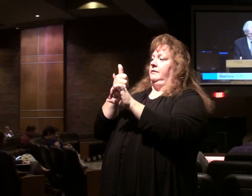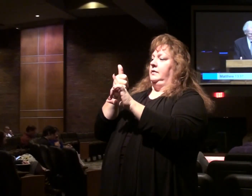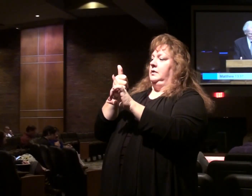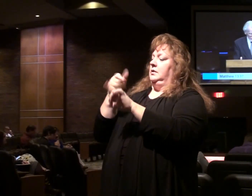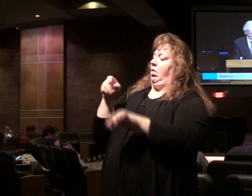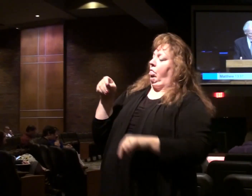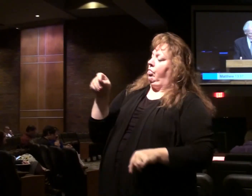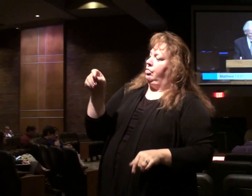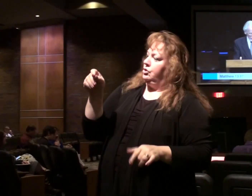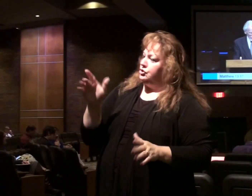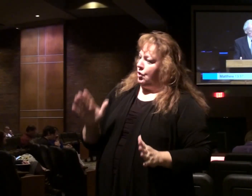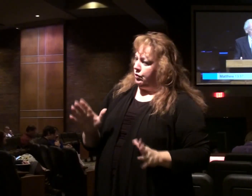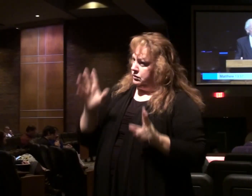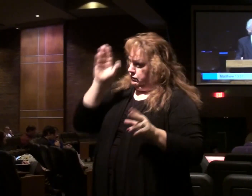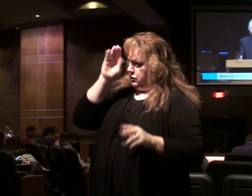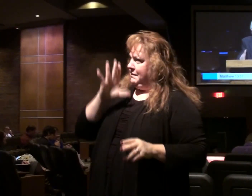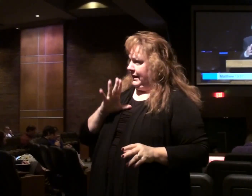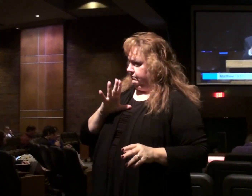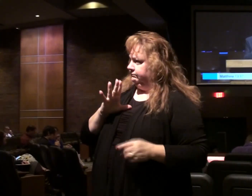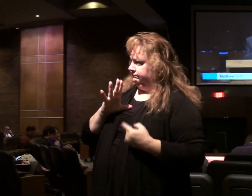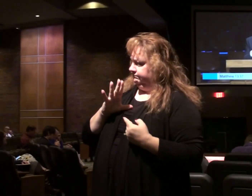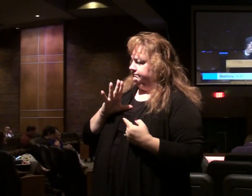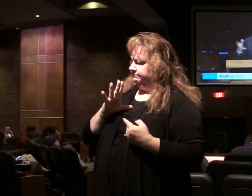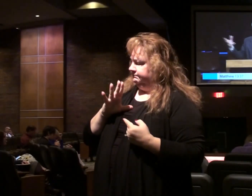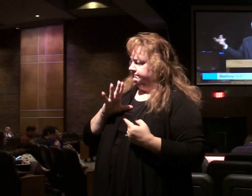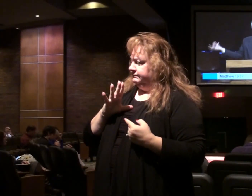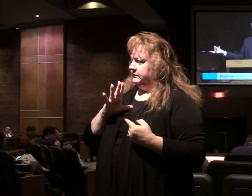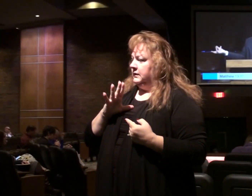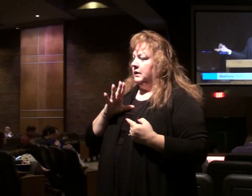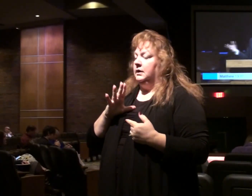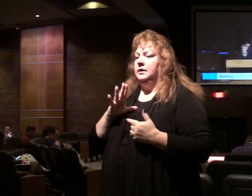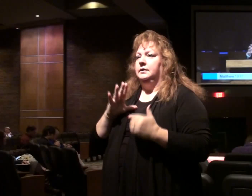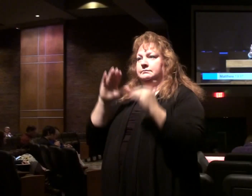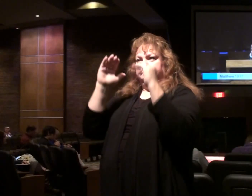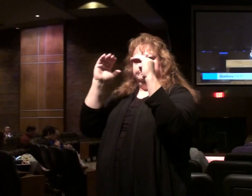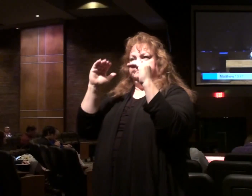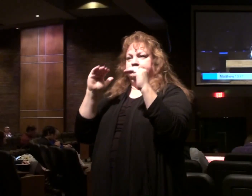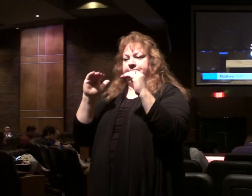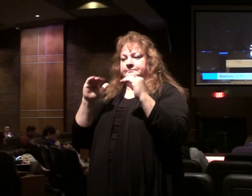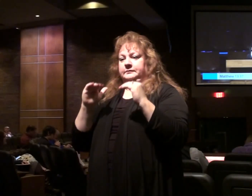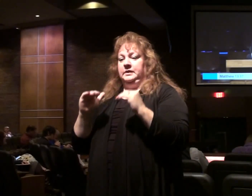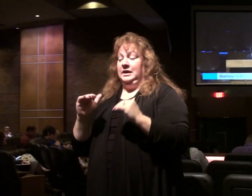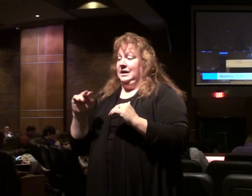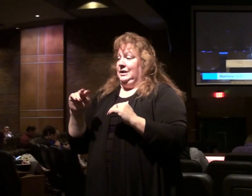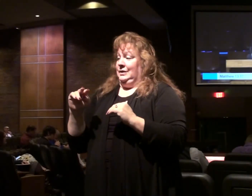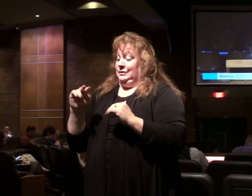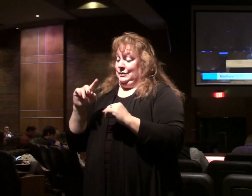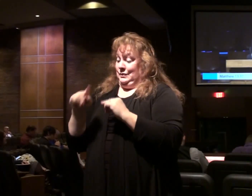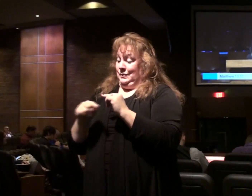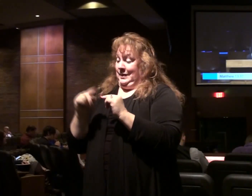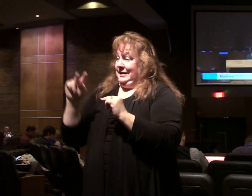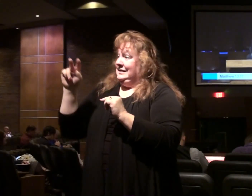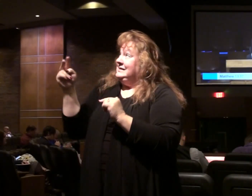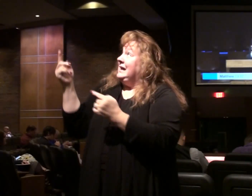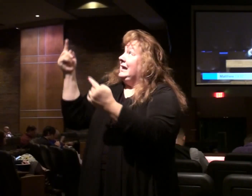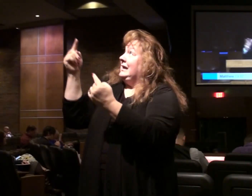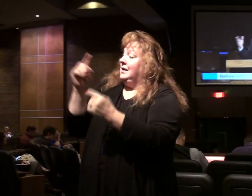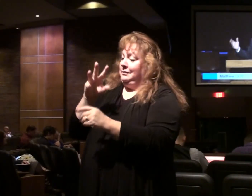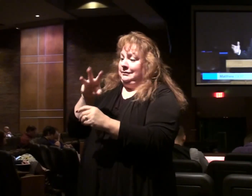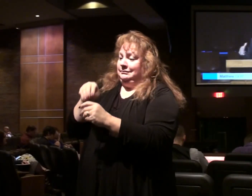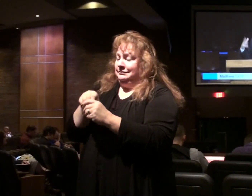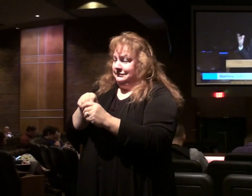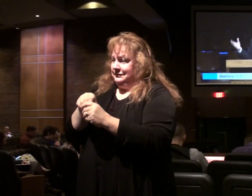sower. Now, as we're going to move down toward the second coming of Christ, and this is